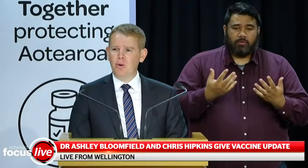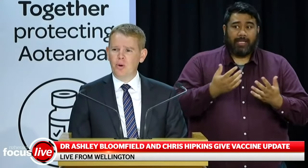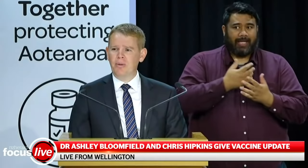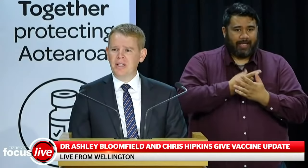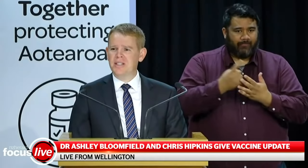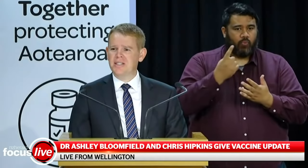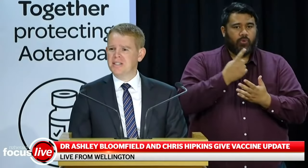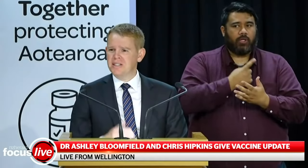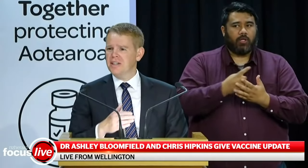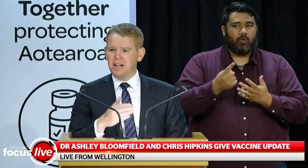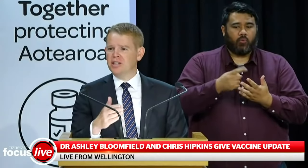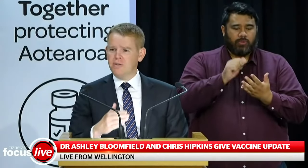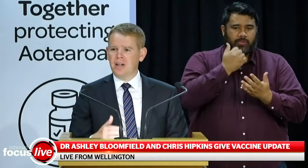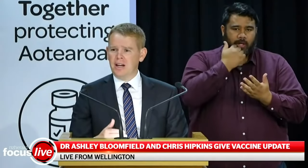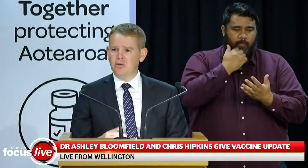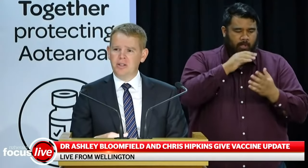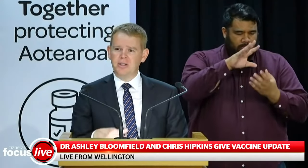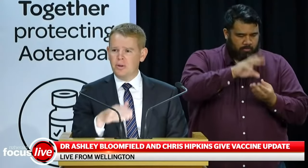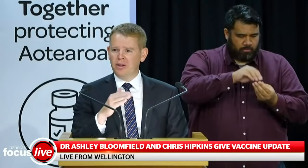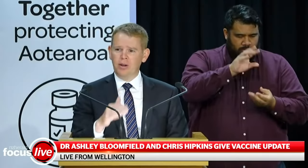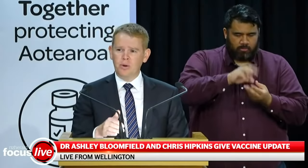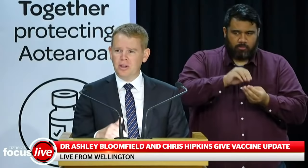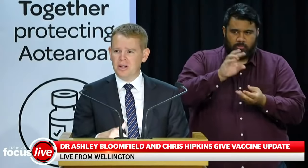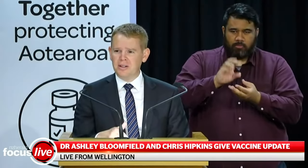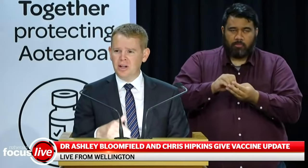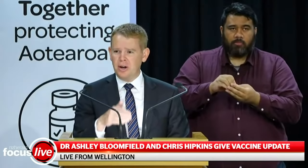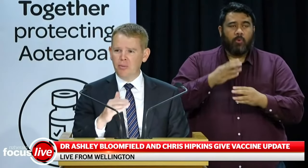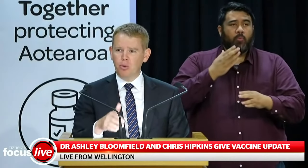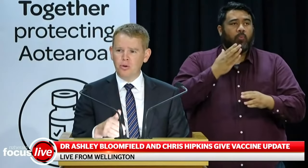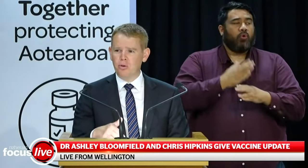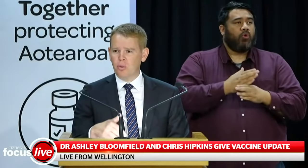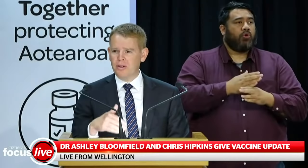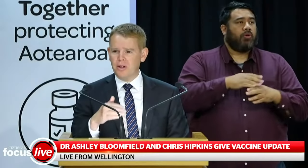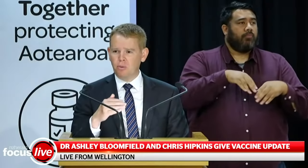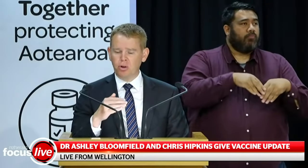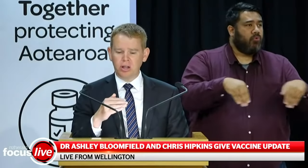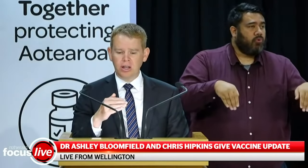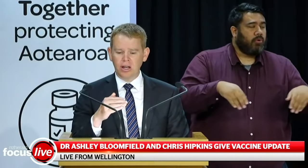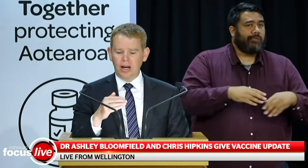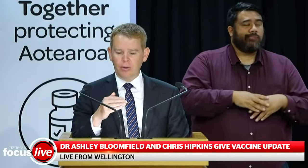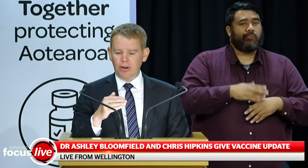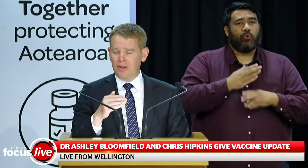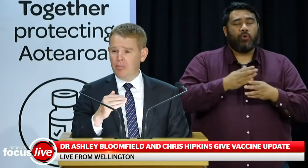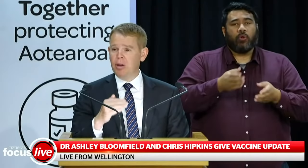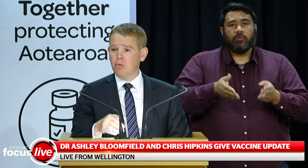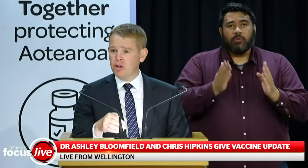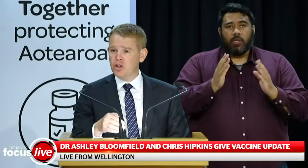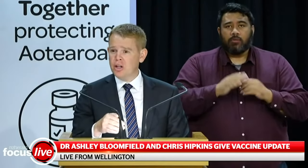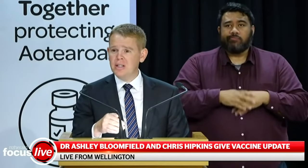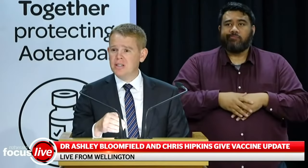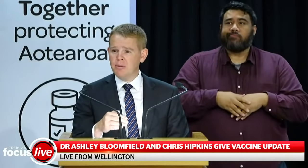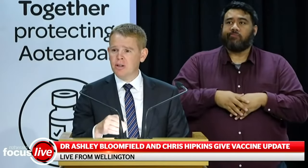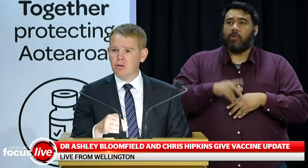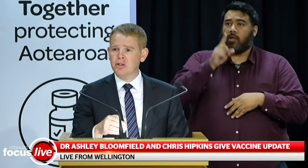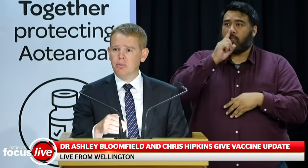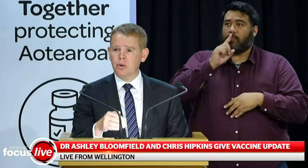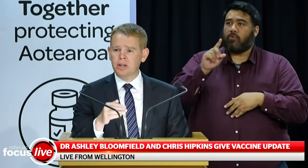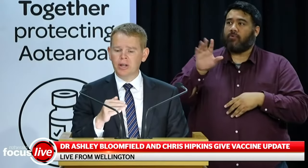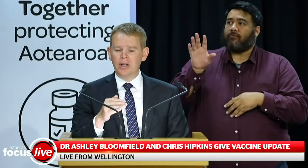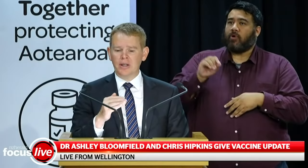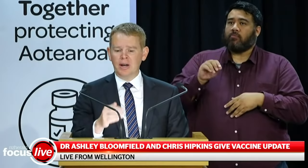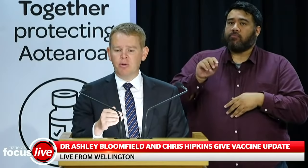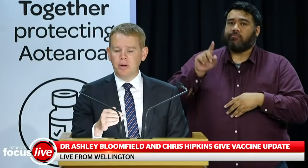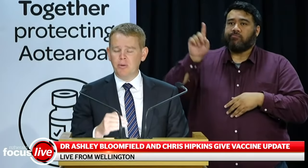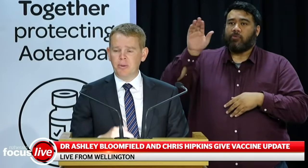of people who are being tested in different categories. So whether they're working in, at the border or whether they're working, whether they're people, returnees coming across the